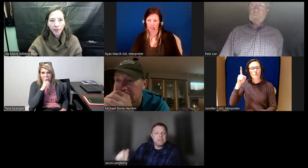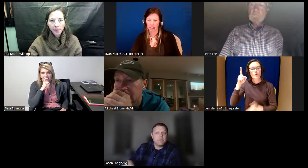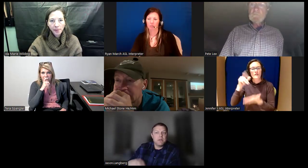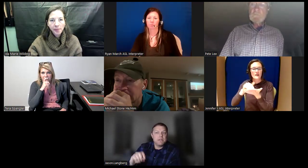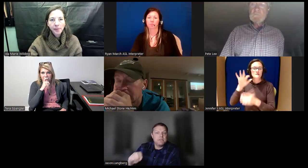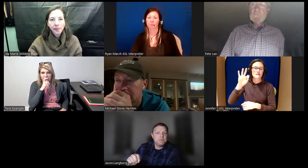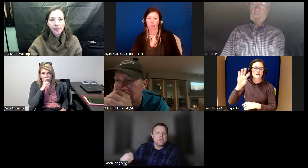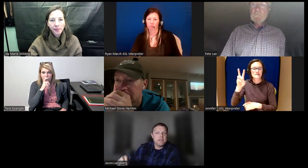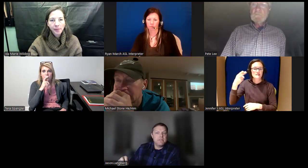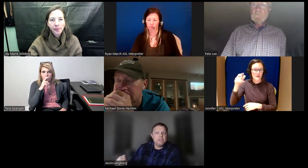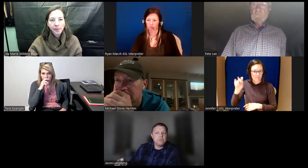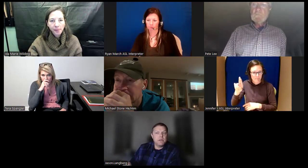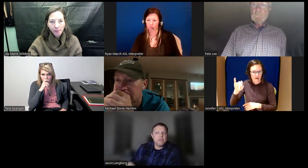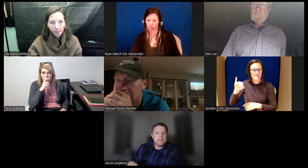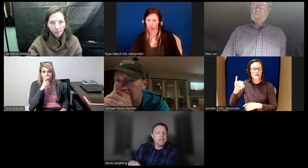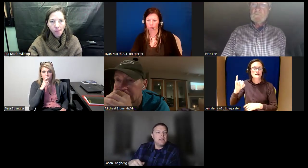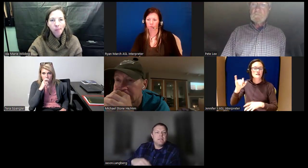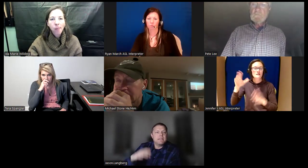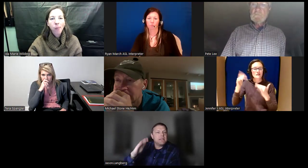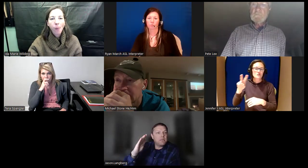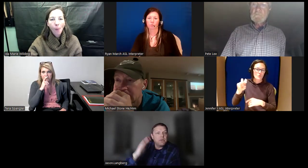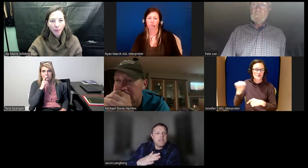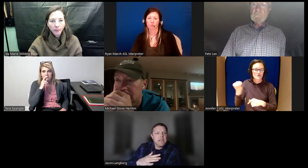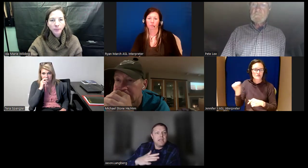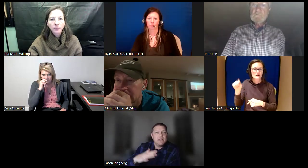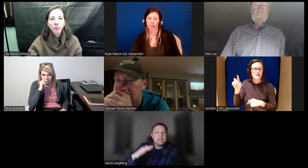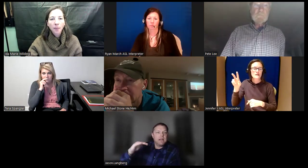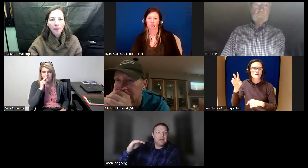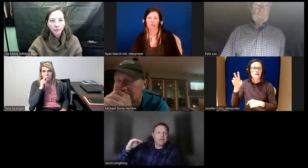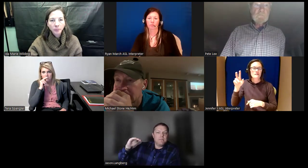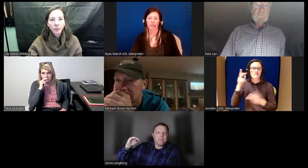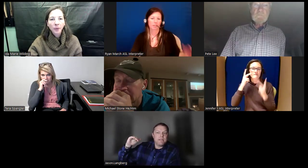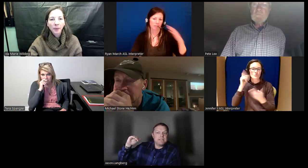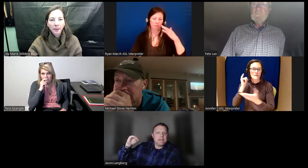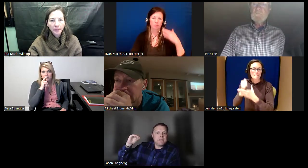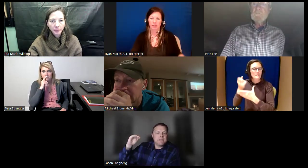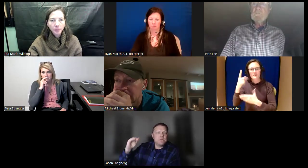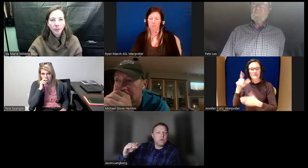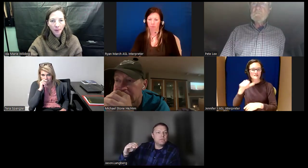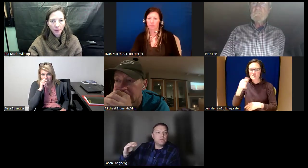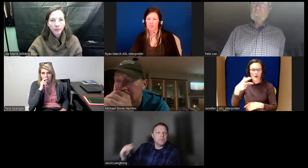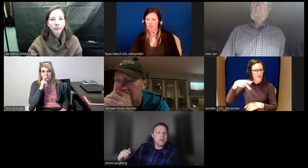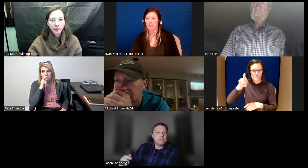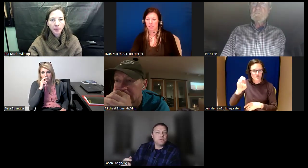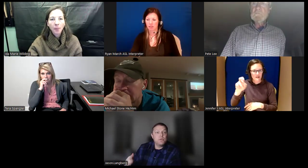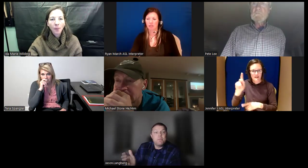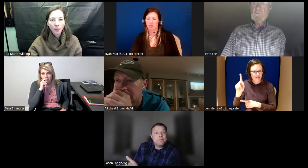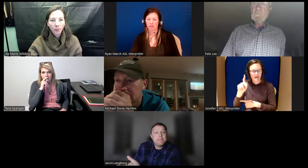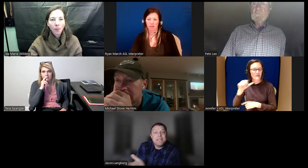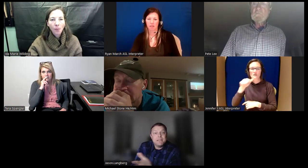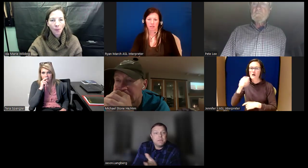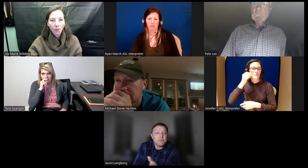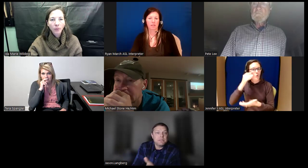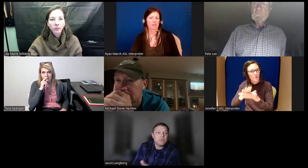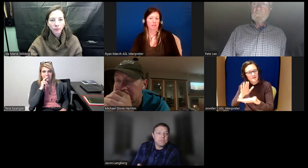1,096 hearing impairment, and 298 visual impairment. That's not pre-K. That's not kids who are homeschooled or private schooled who might